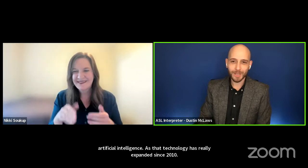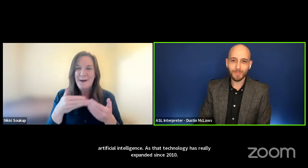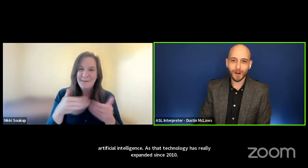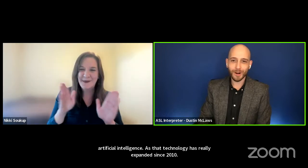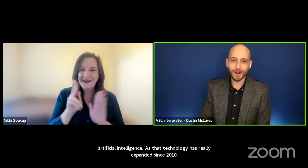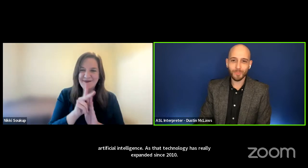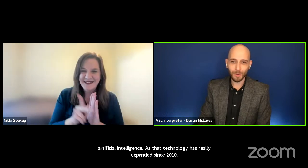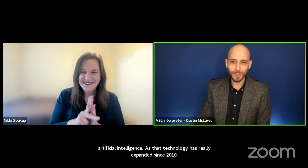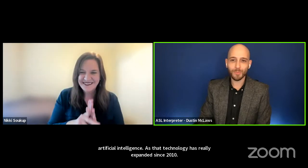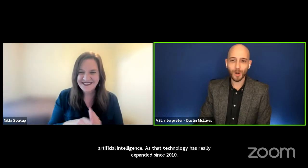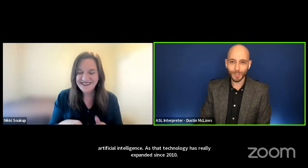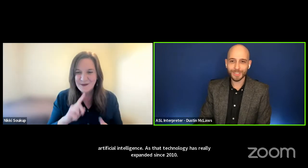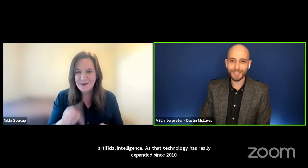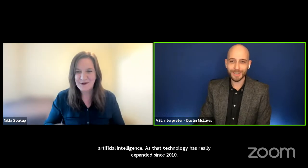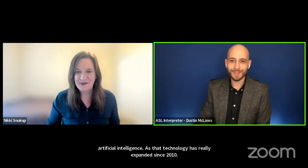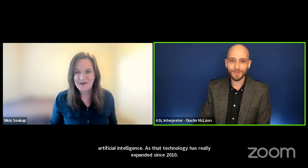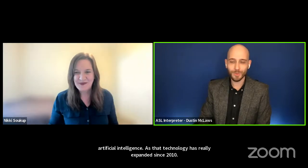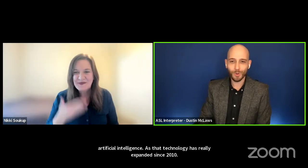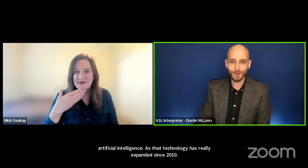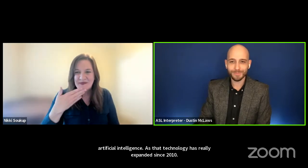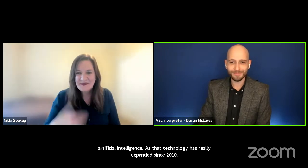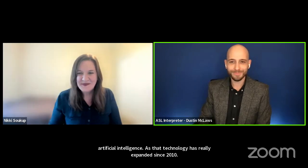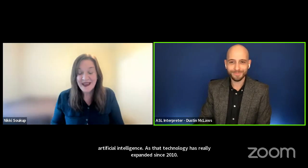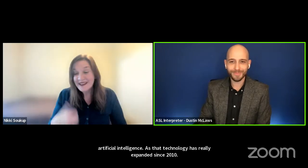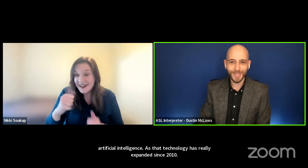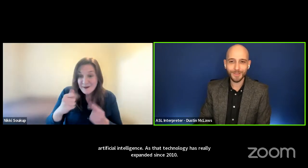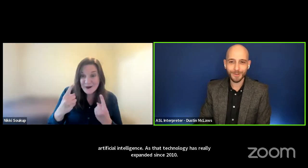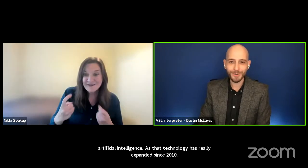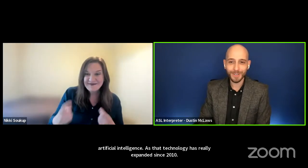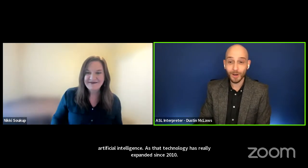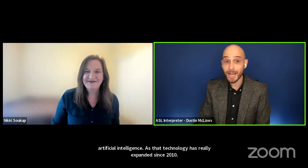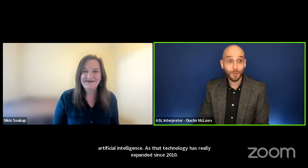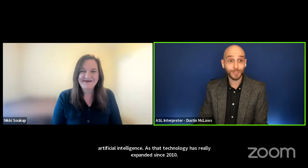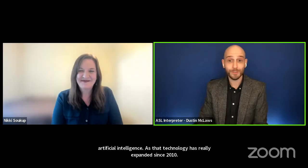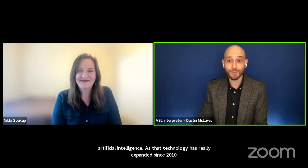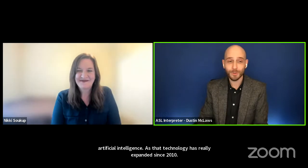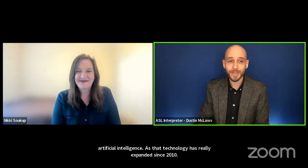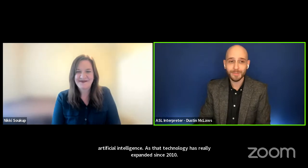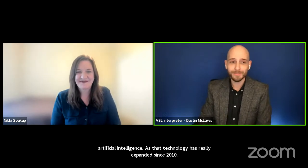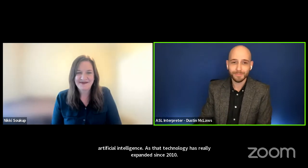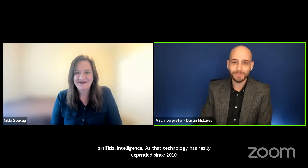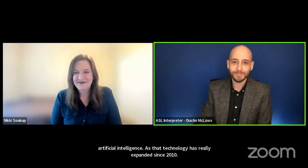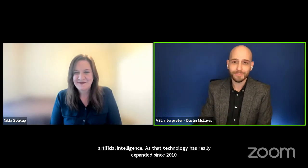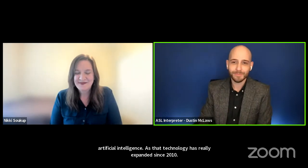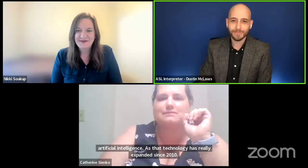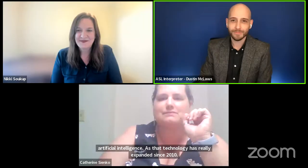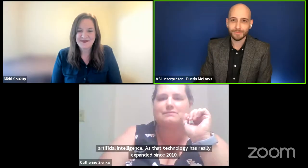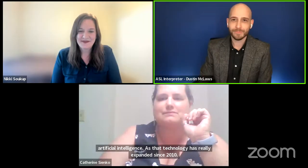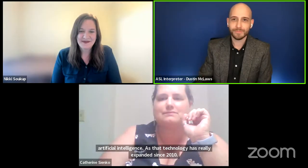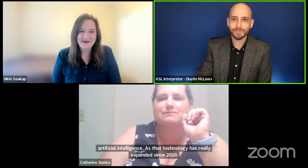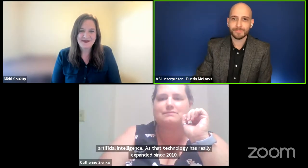That wraps up our public policy report. Thank you. Any questions for me?